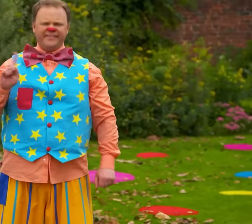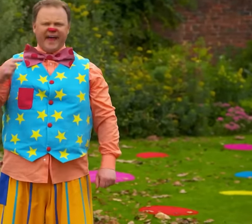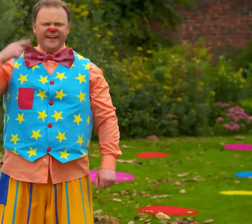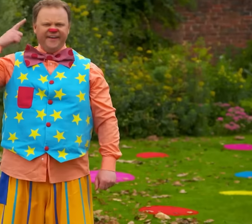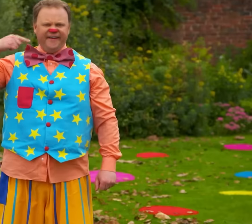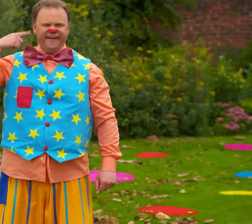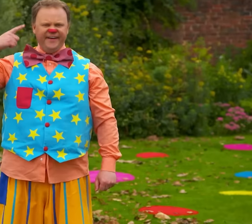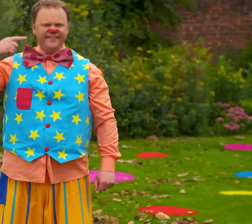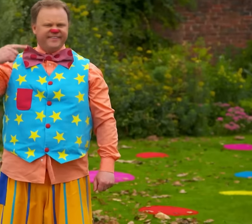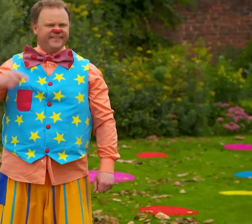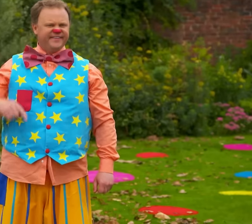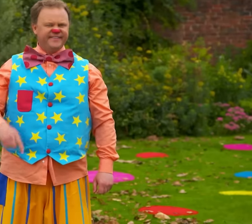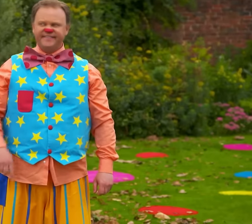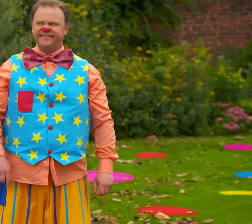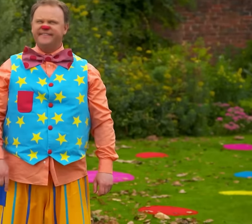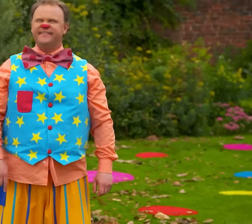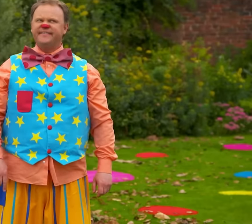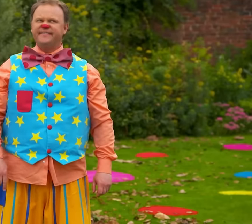That noise.